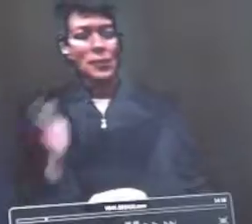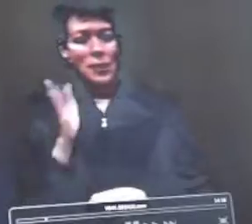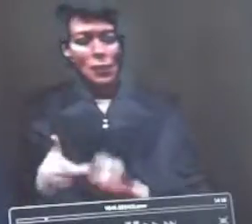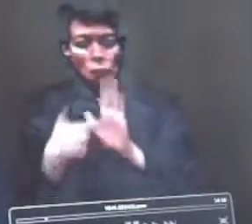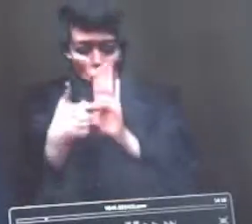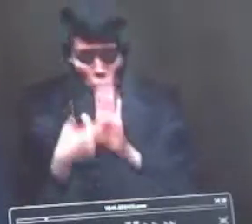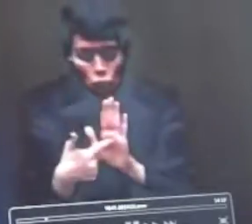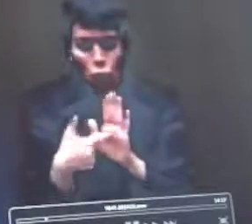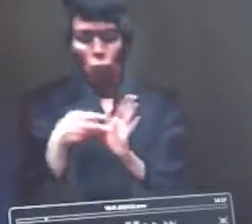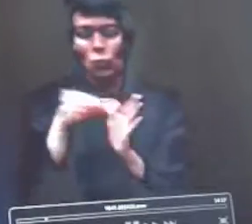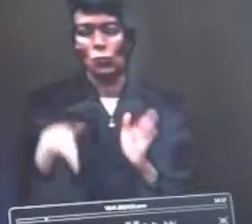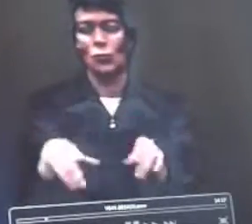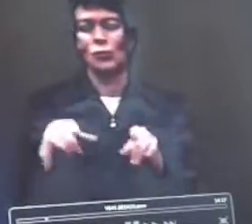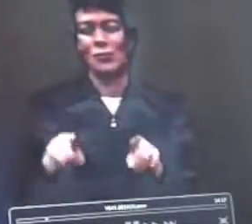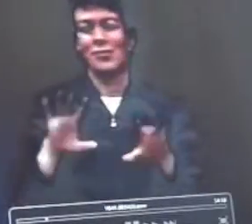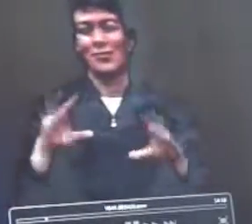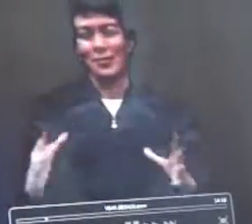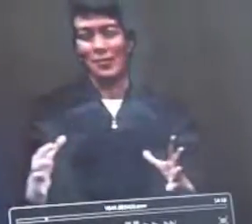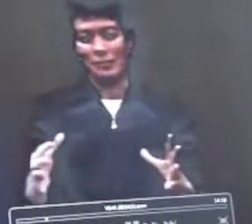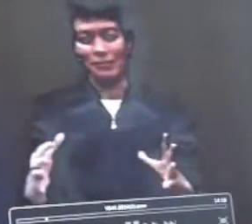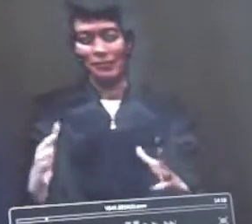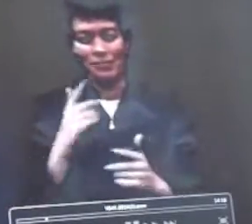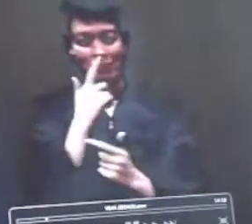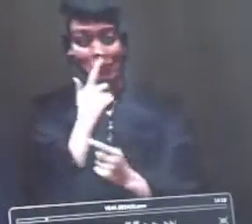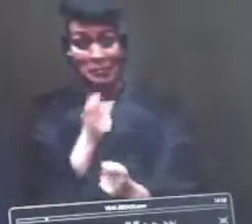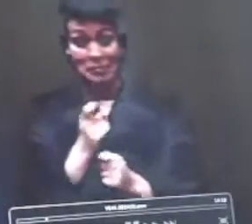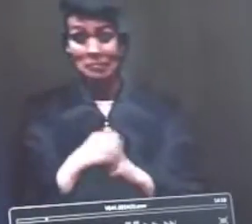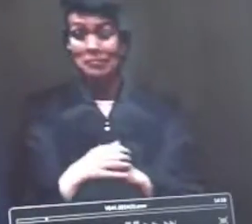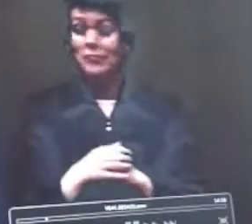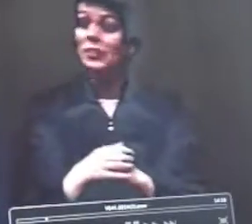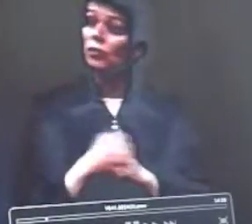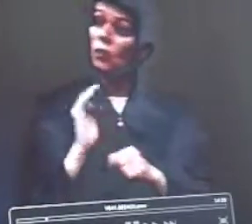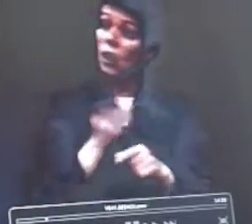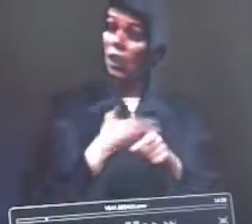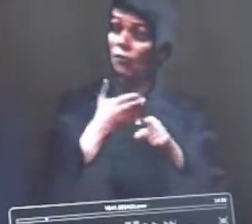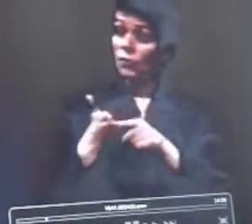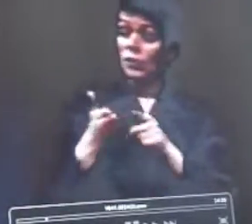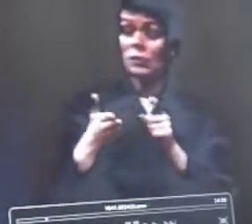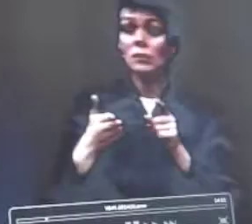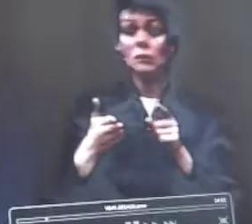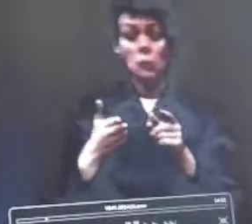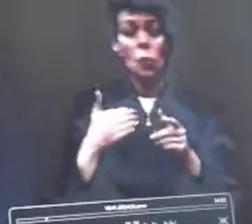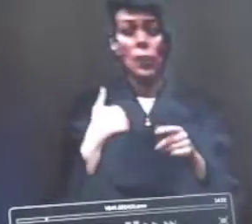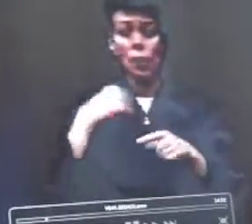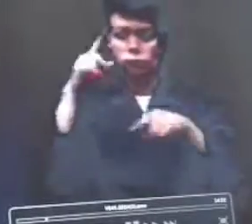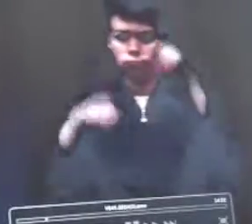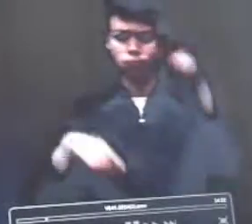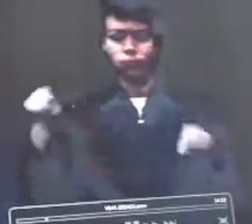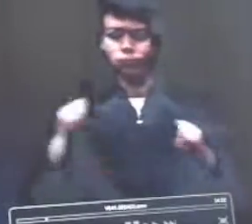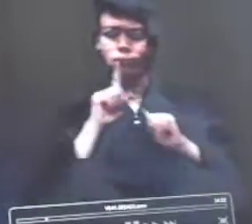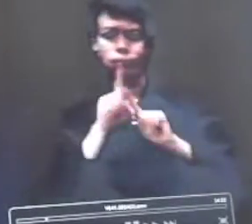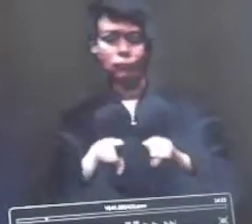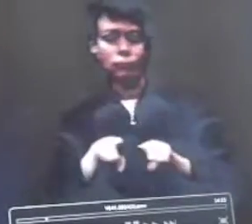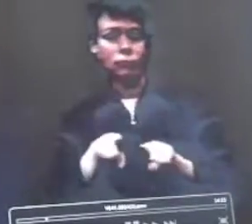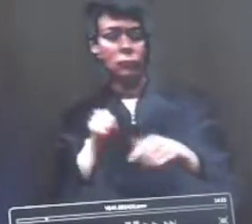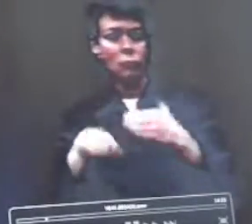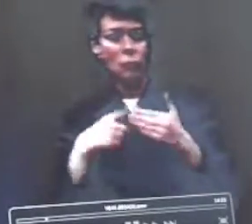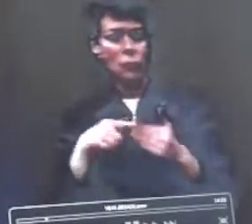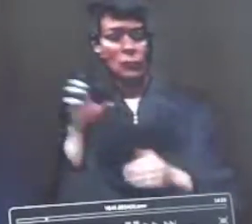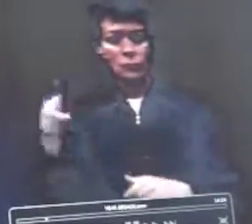practice, but they didn't show the students during their class. So it's interesting how in our field there are a